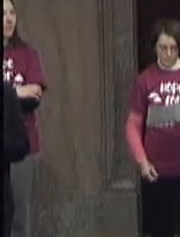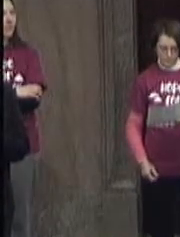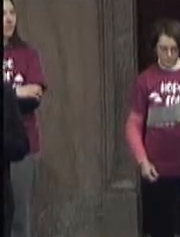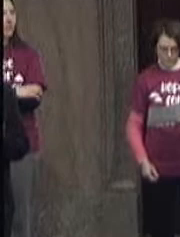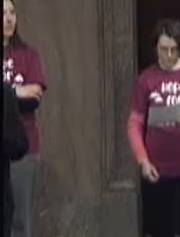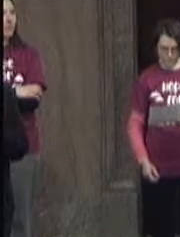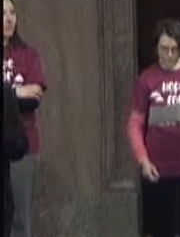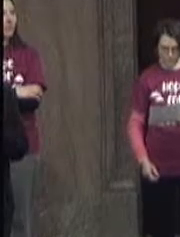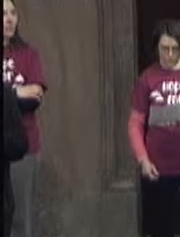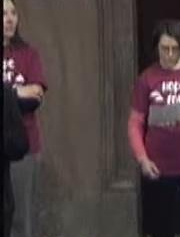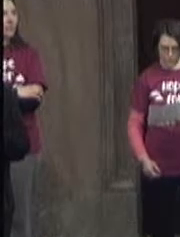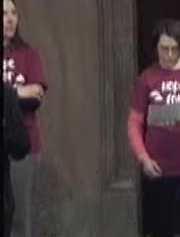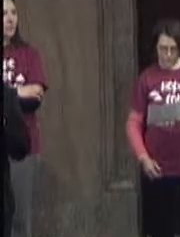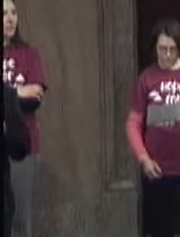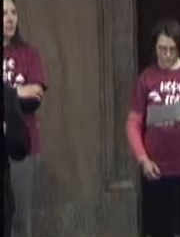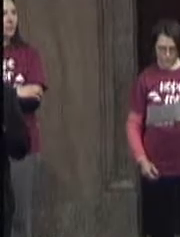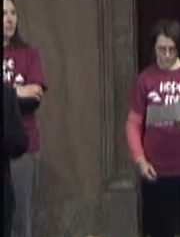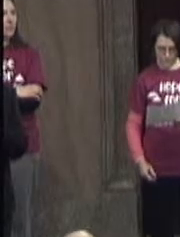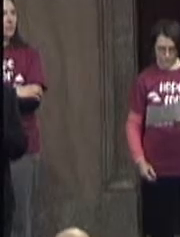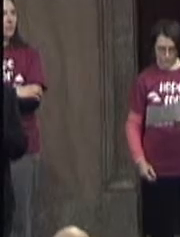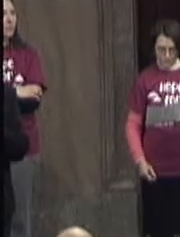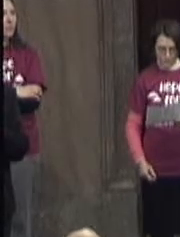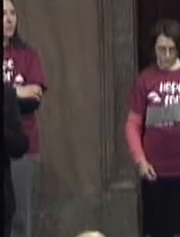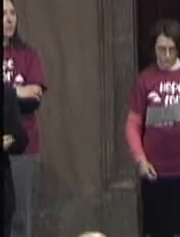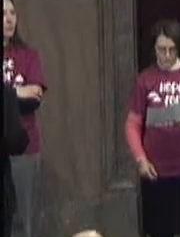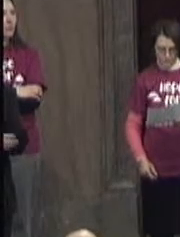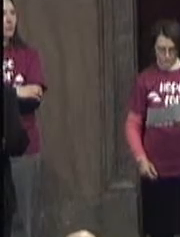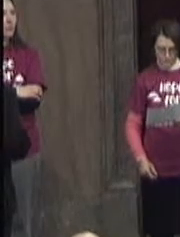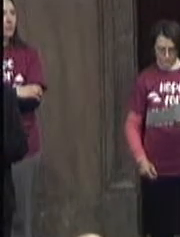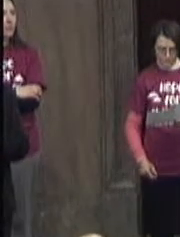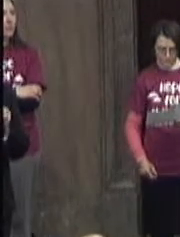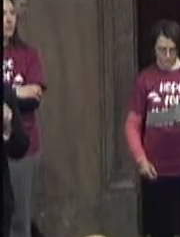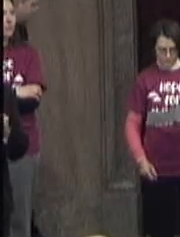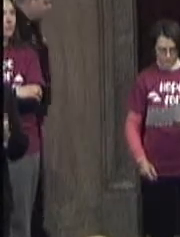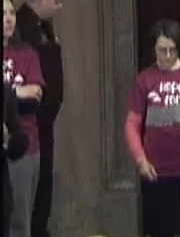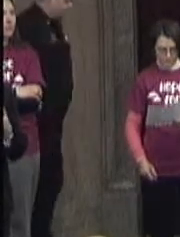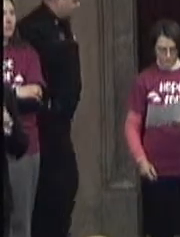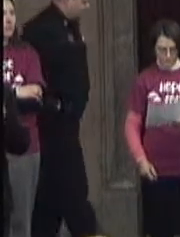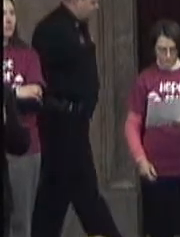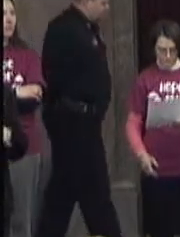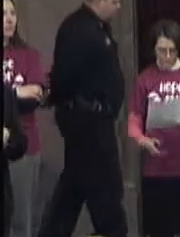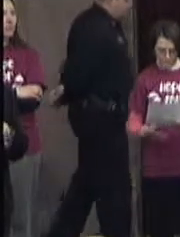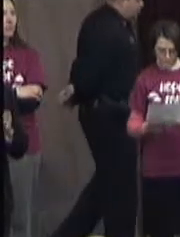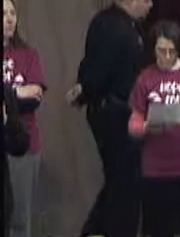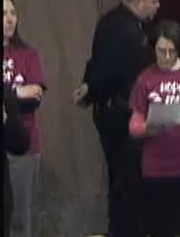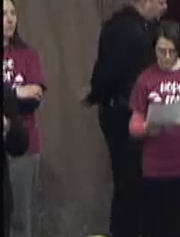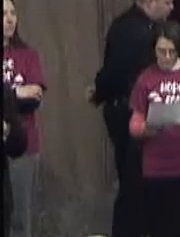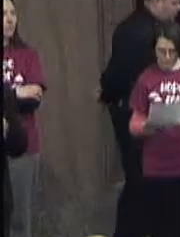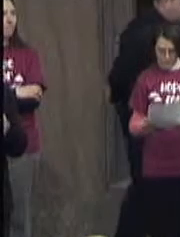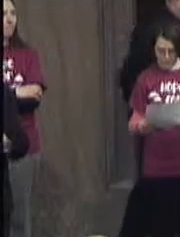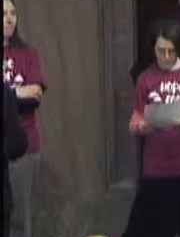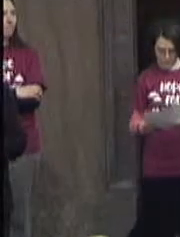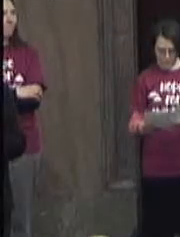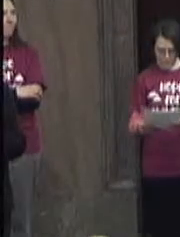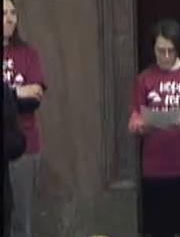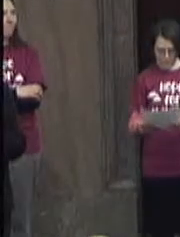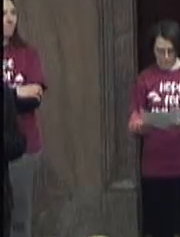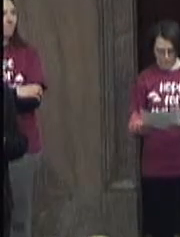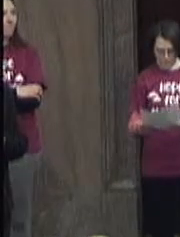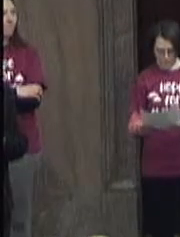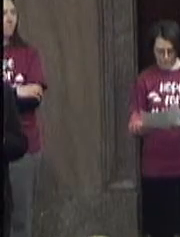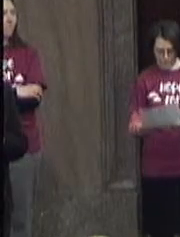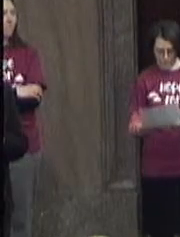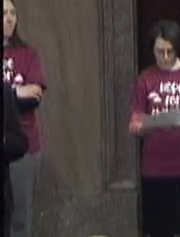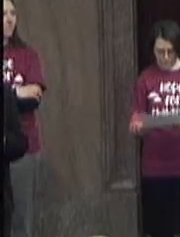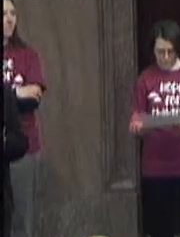taxes aren't low, how are you helping the poor? Can I please get a response, since you wanted to respond to me when I was wrong? So can you please give